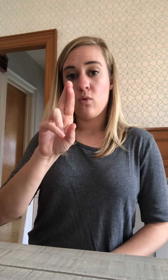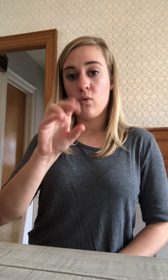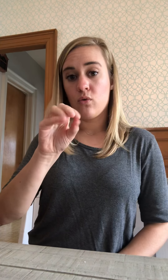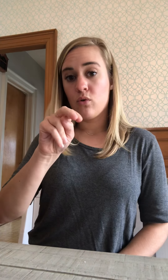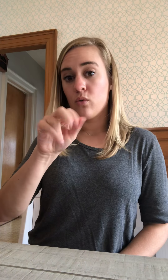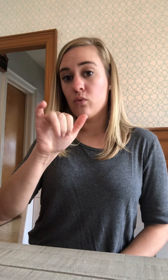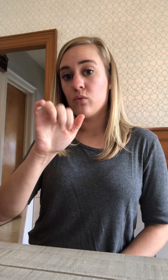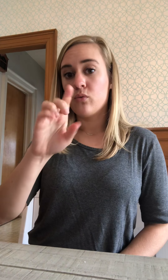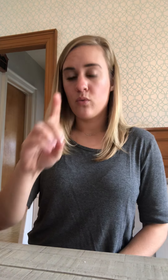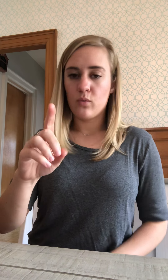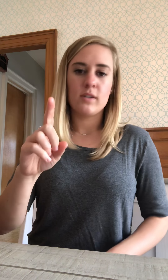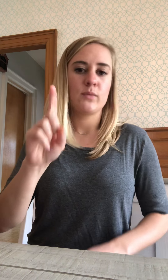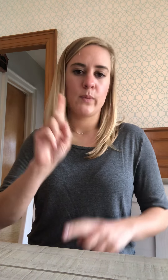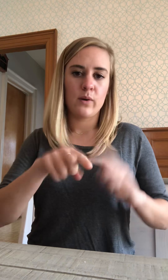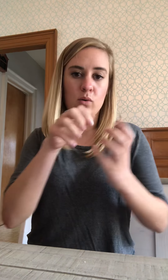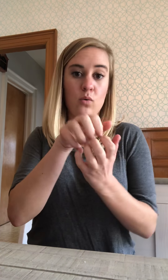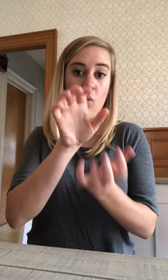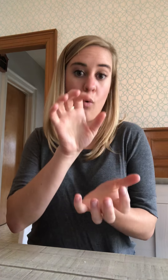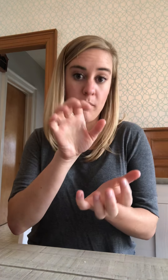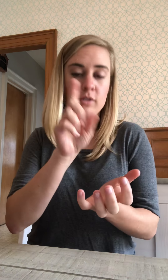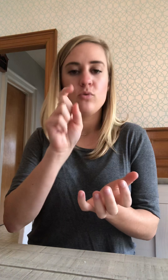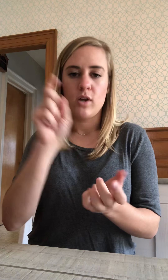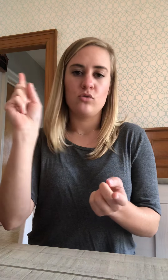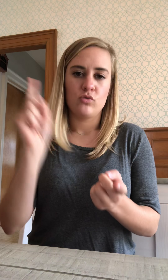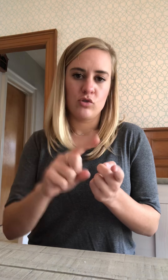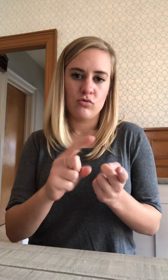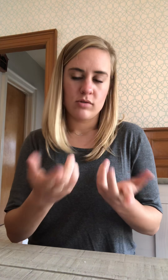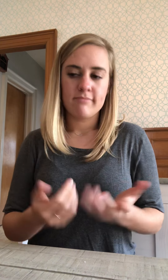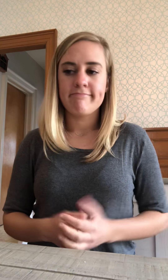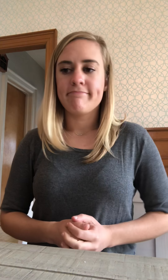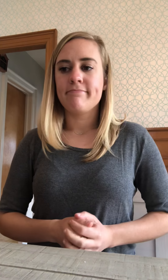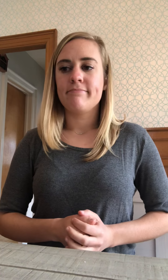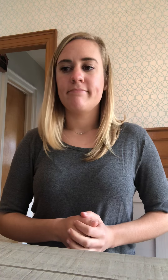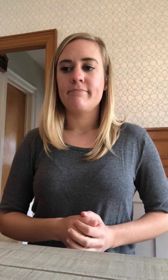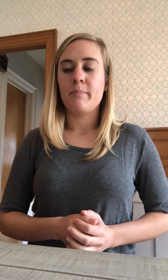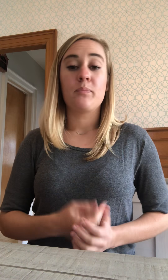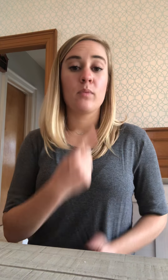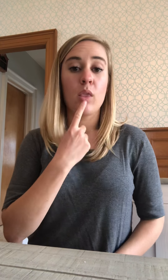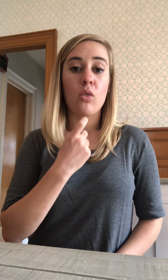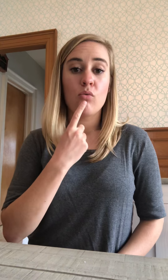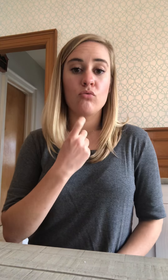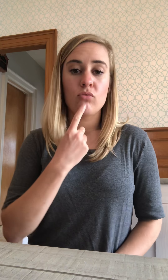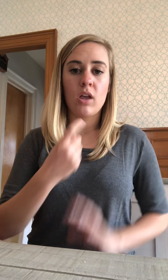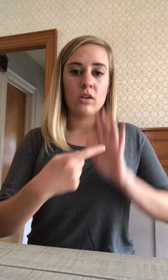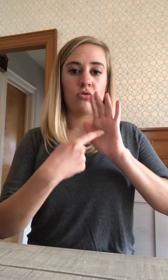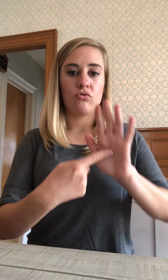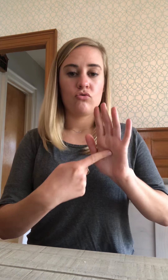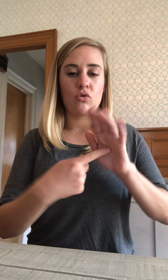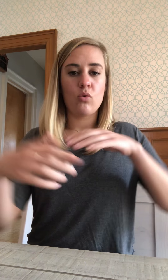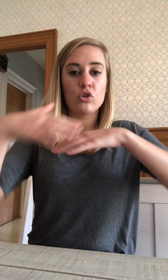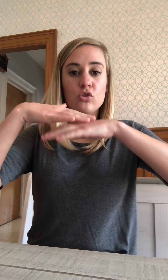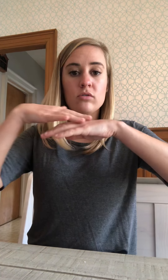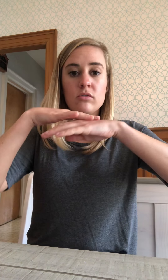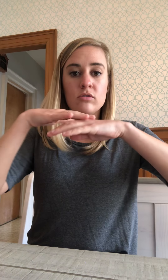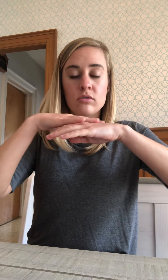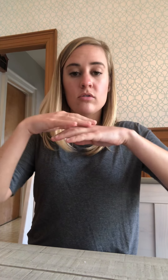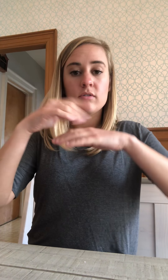reduced. So when we do this, the red lines illustrate the superficial temporal artery, which splits at